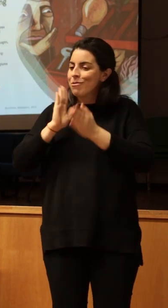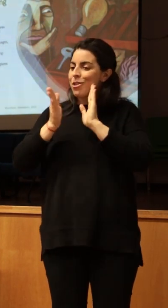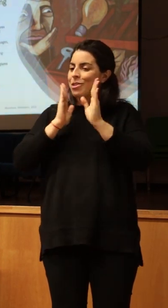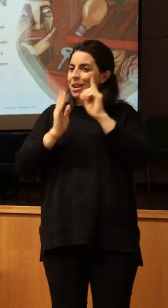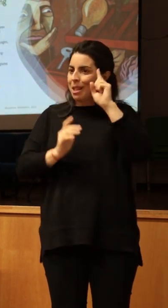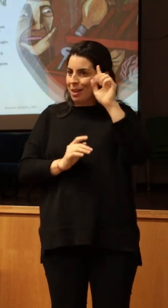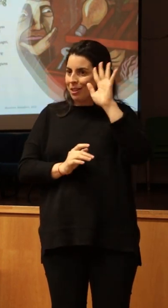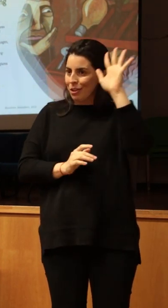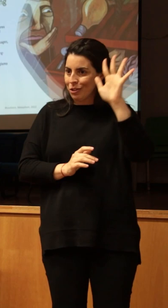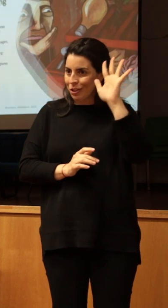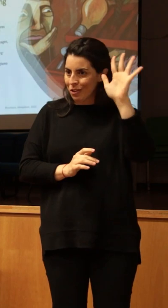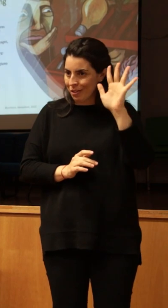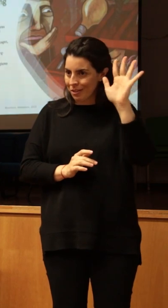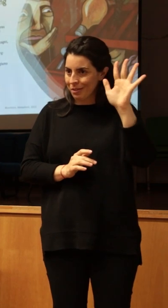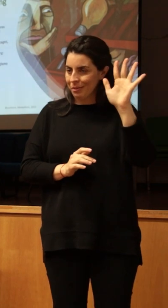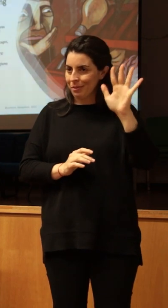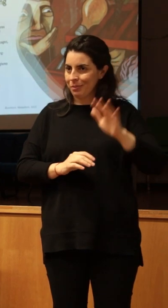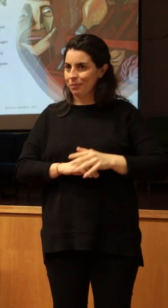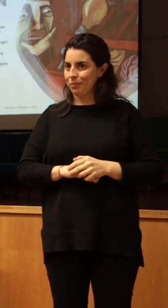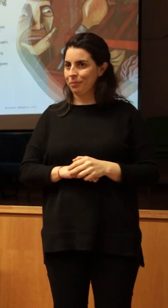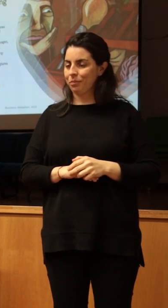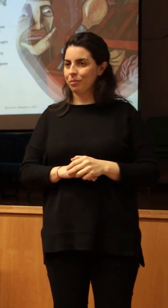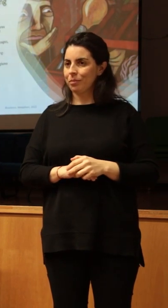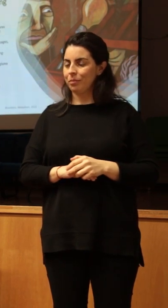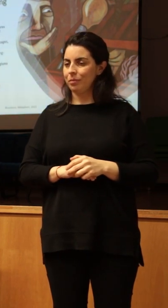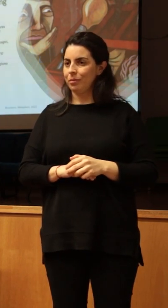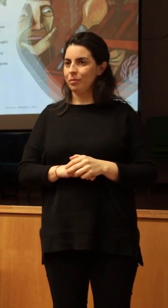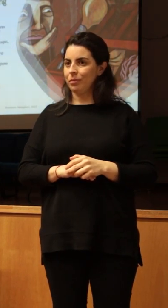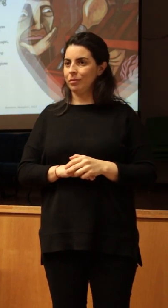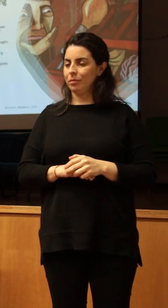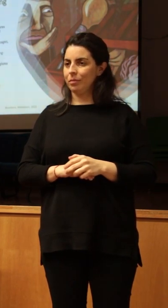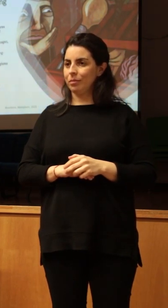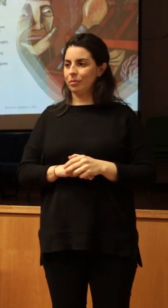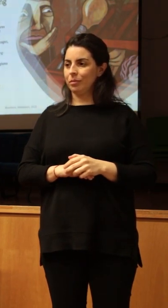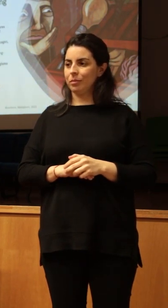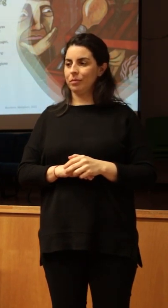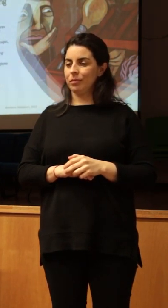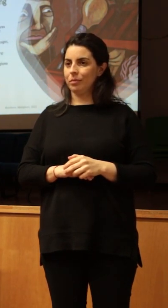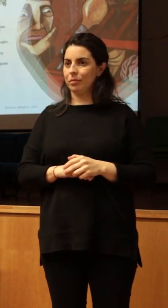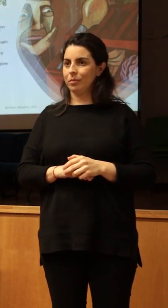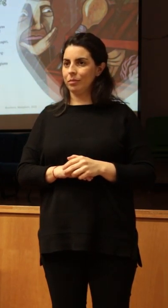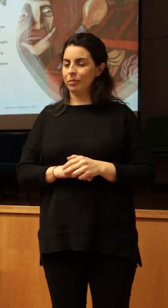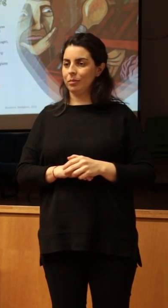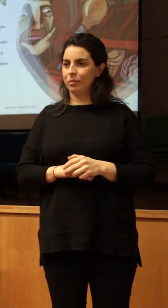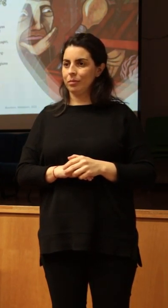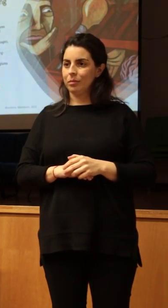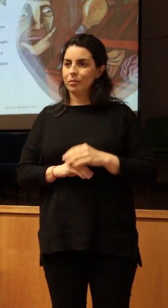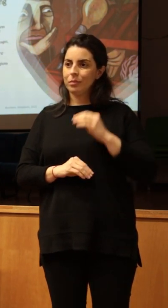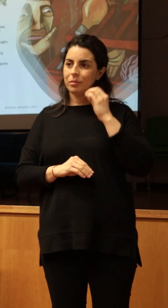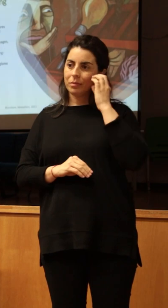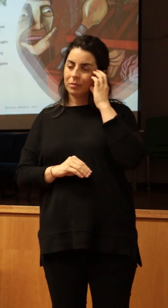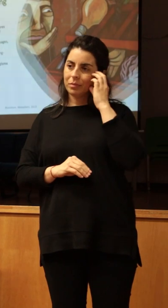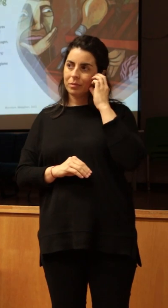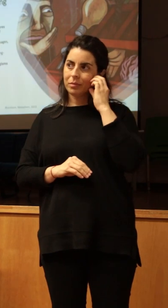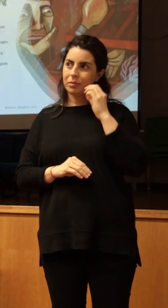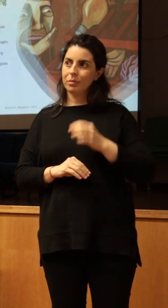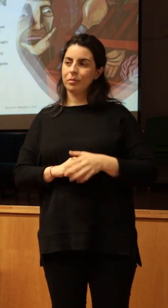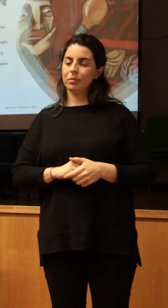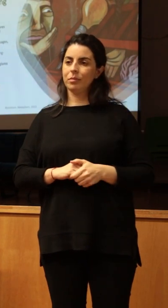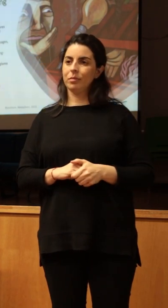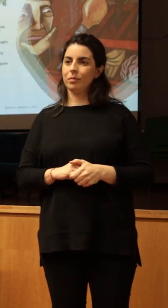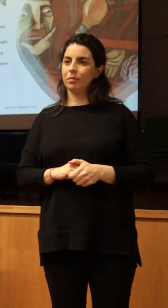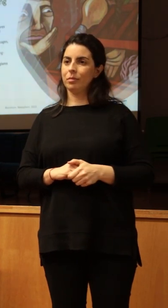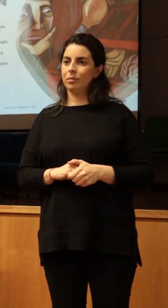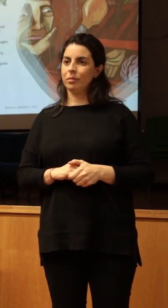be no matter what, I'm running out of time, I'm running out of patience. I walk into the danger, I slam the